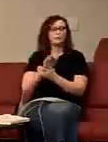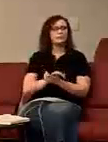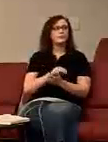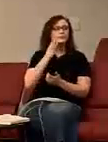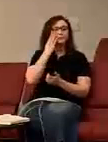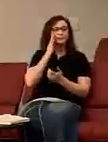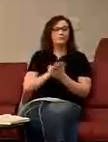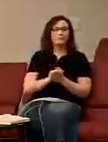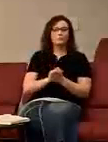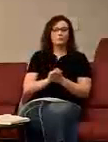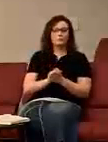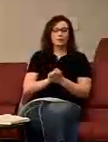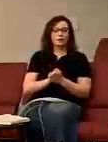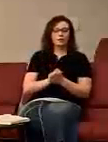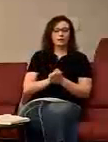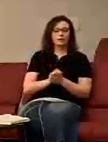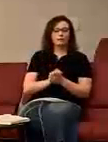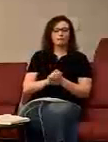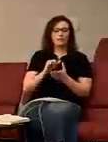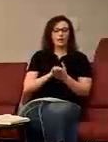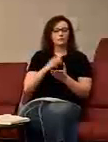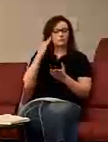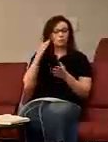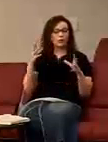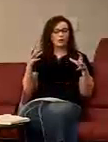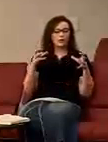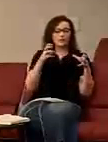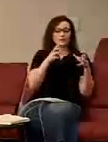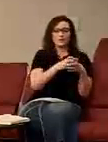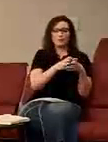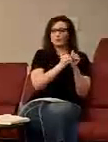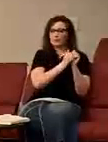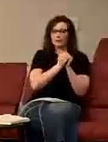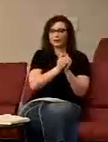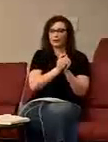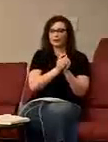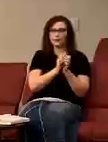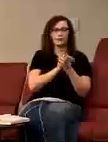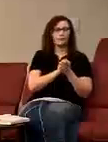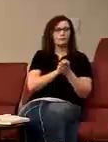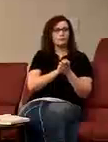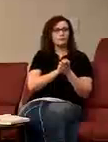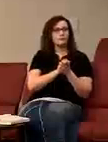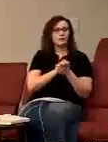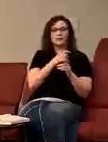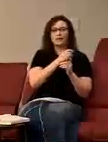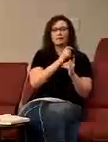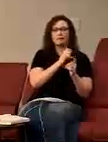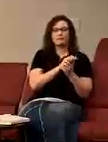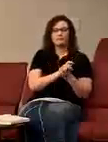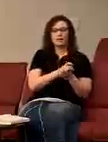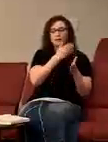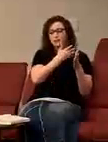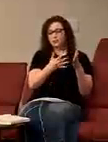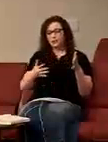that they can only have one thing. And they breed it all the way down to like a German Shepherd. But along the